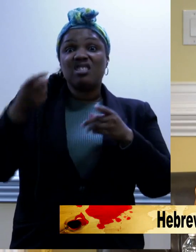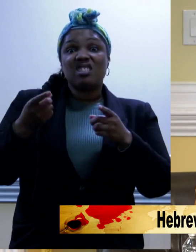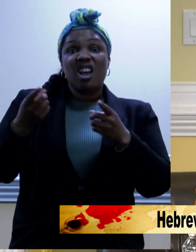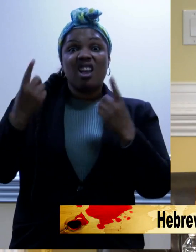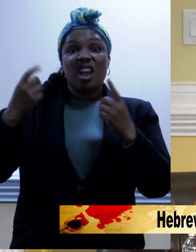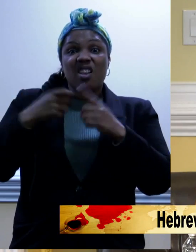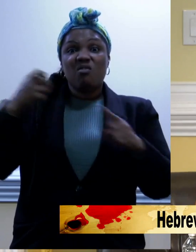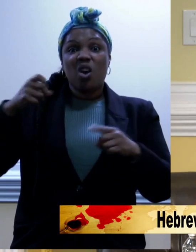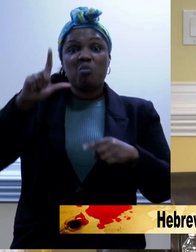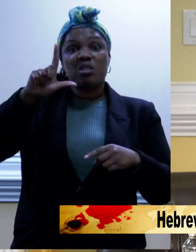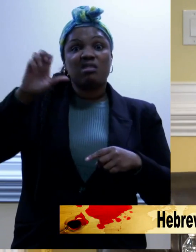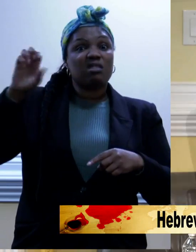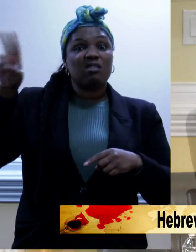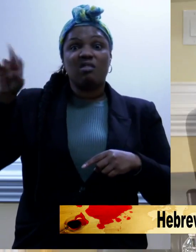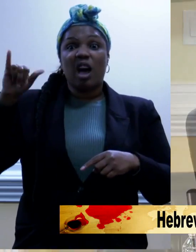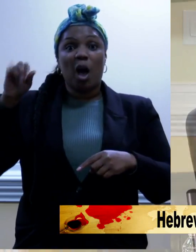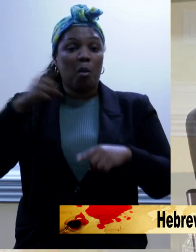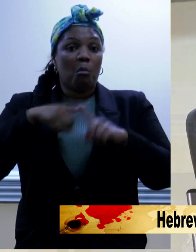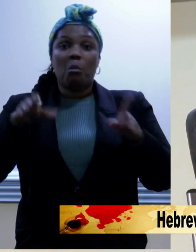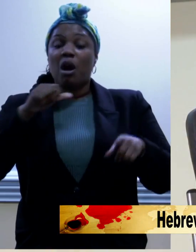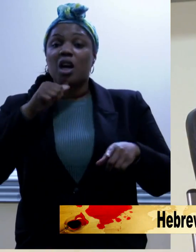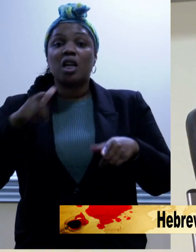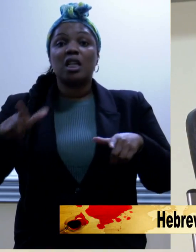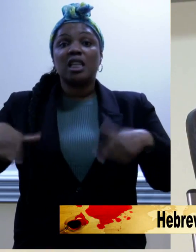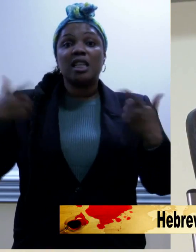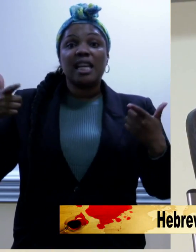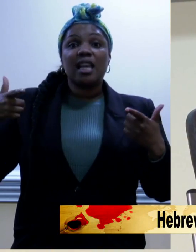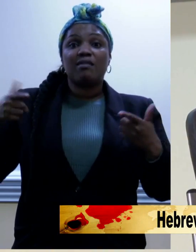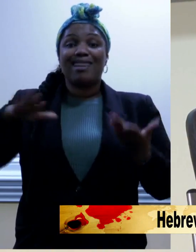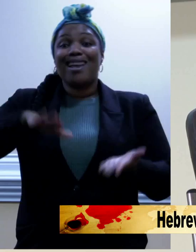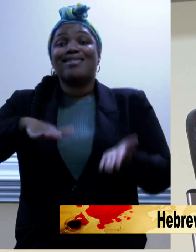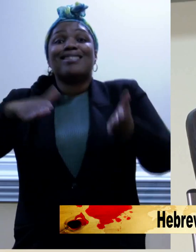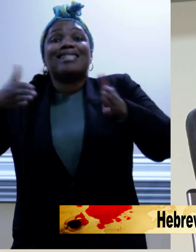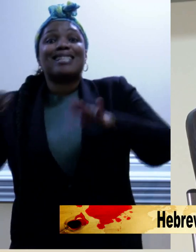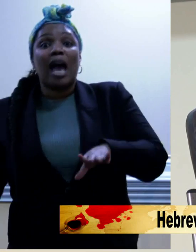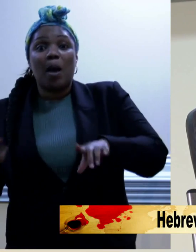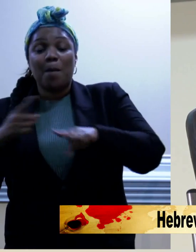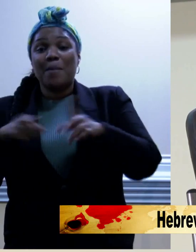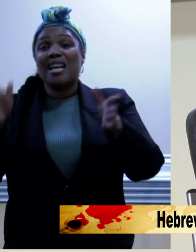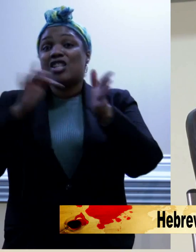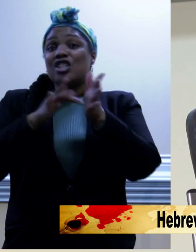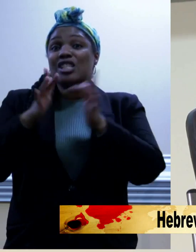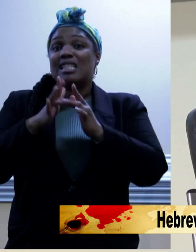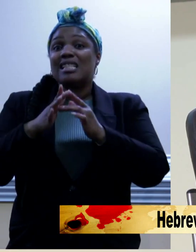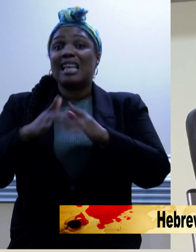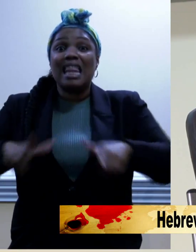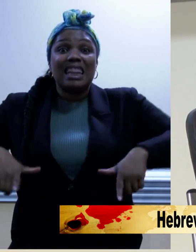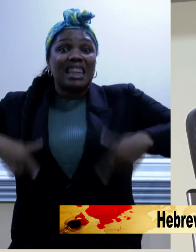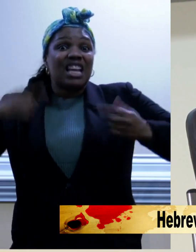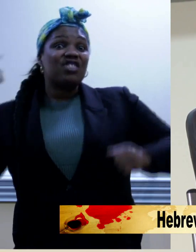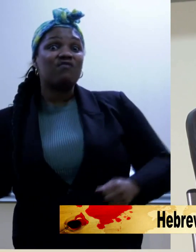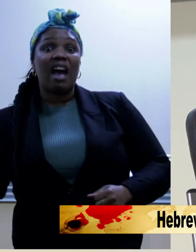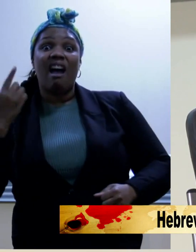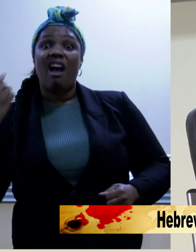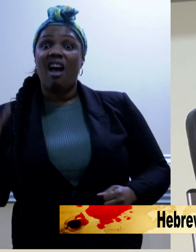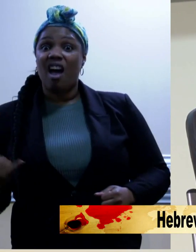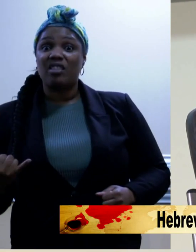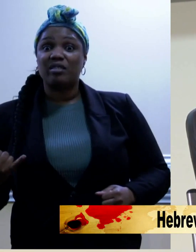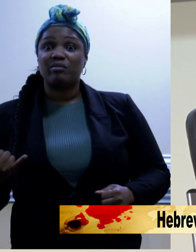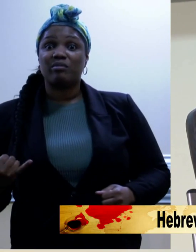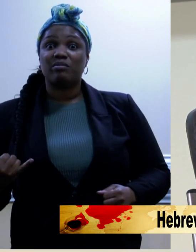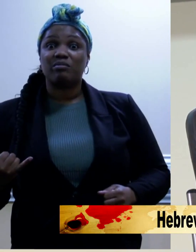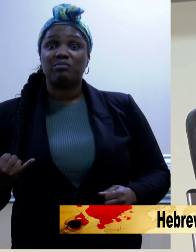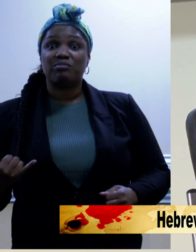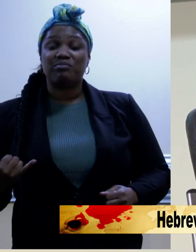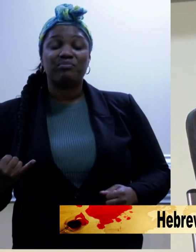understand? Go ahead and read. Verse 24. But this man, because he continued ever. Because he do what? He live forever